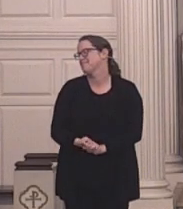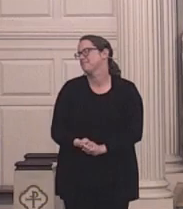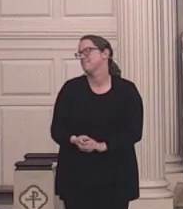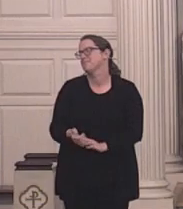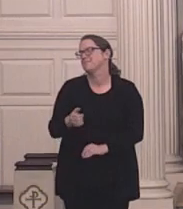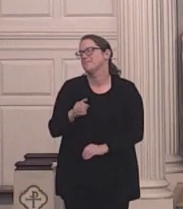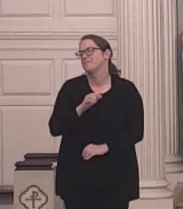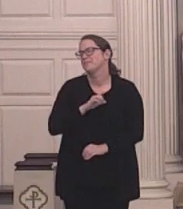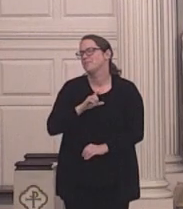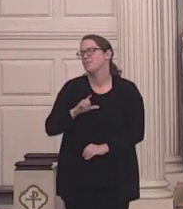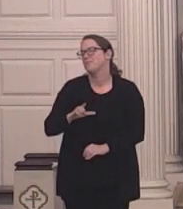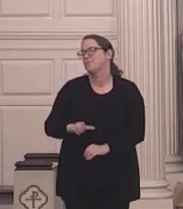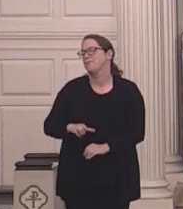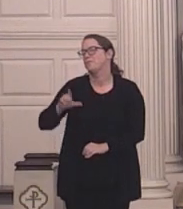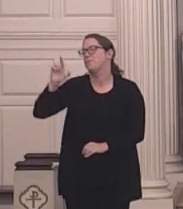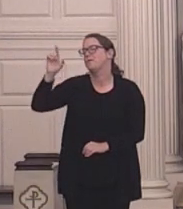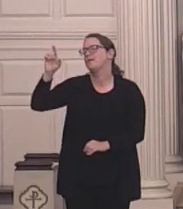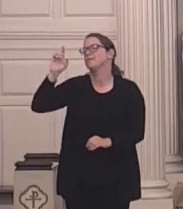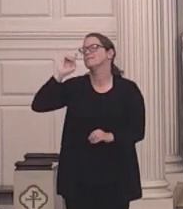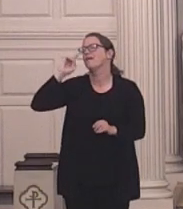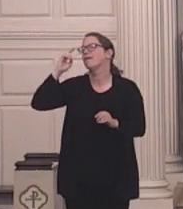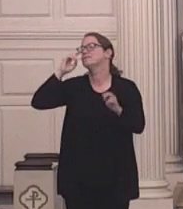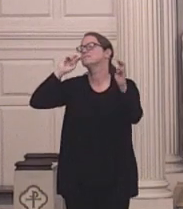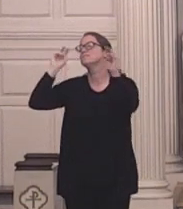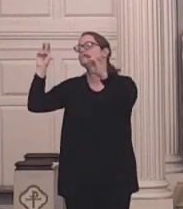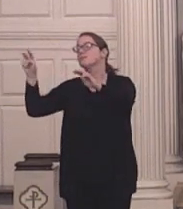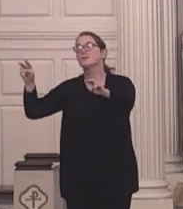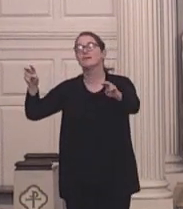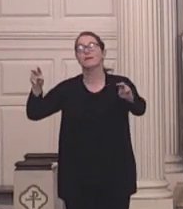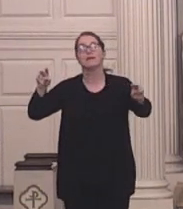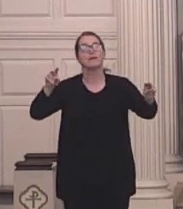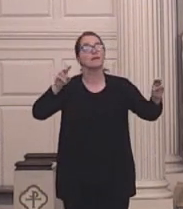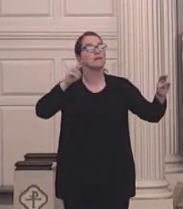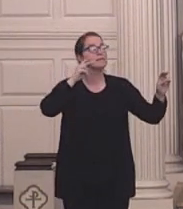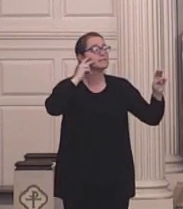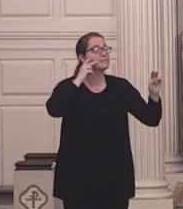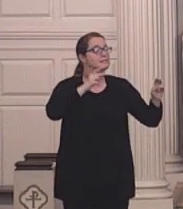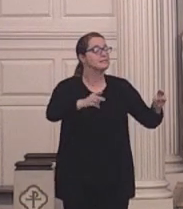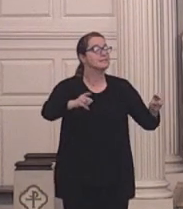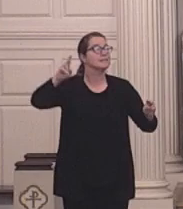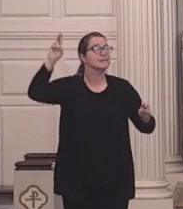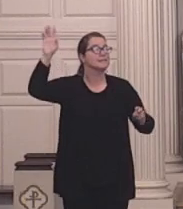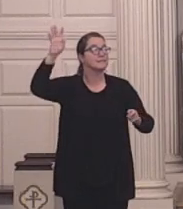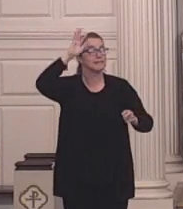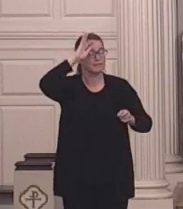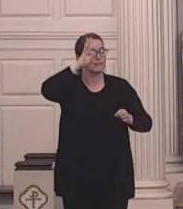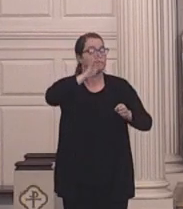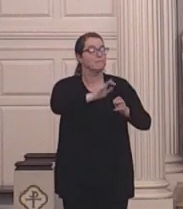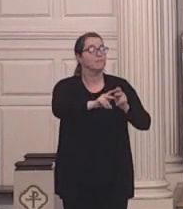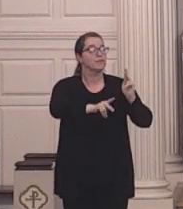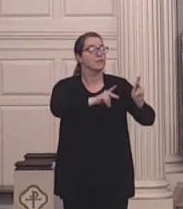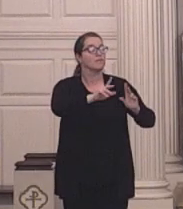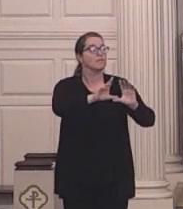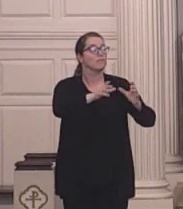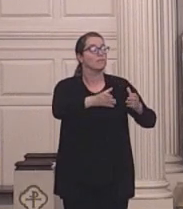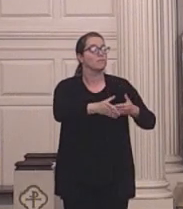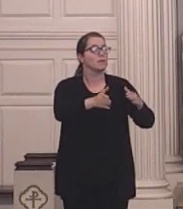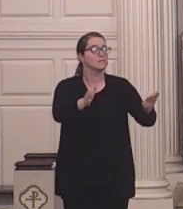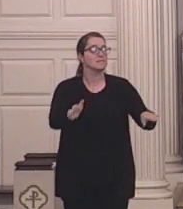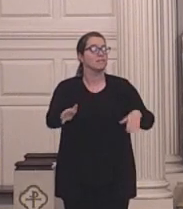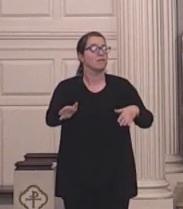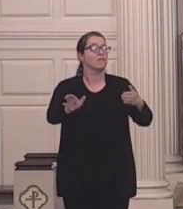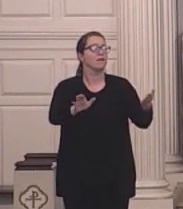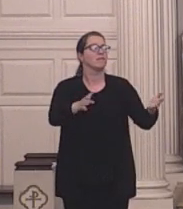Precious in the eyes of the Lord is the death of his faithful